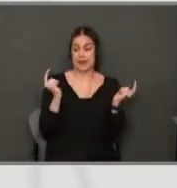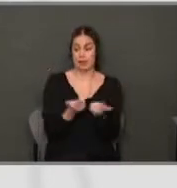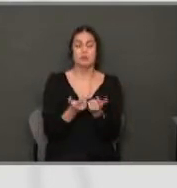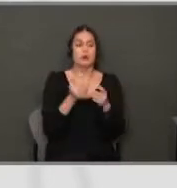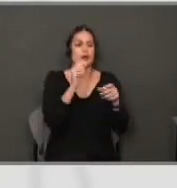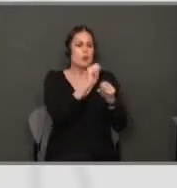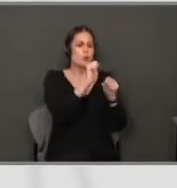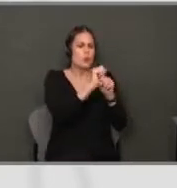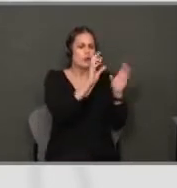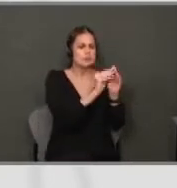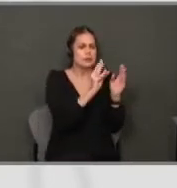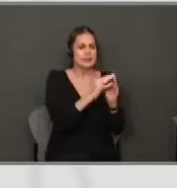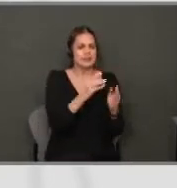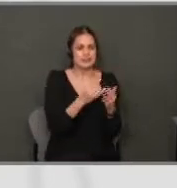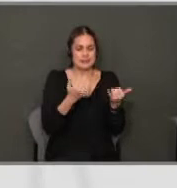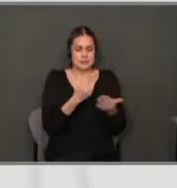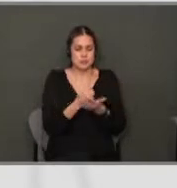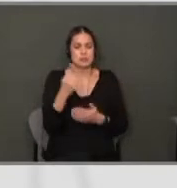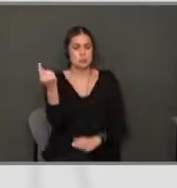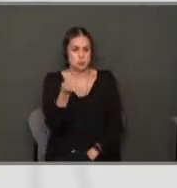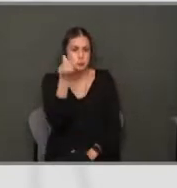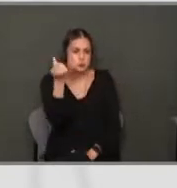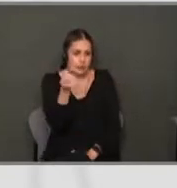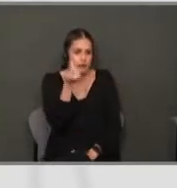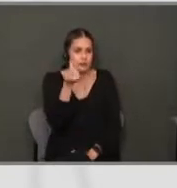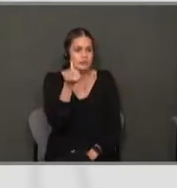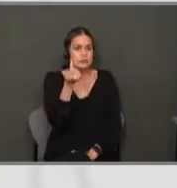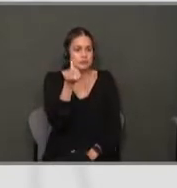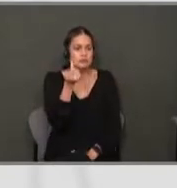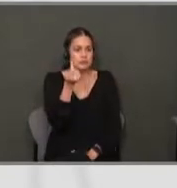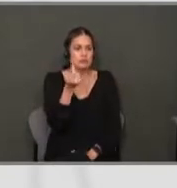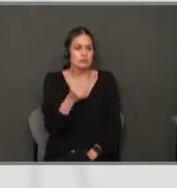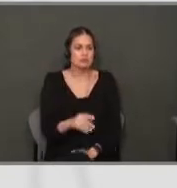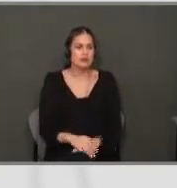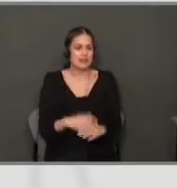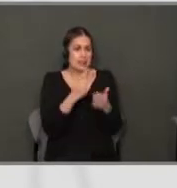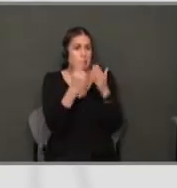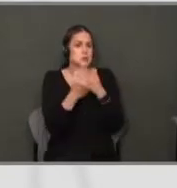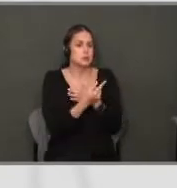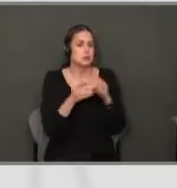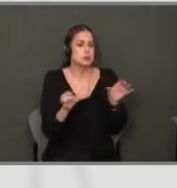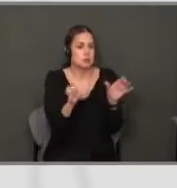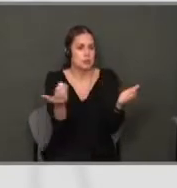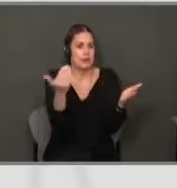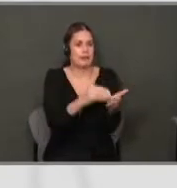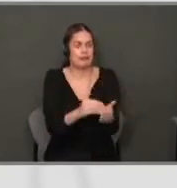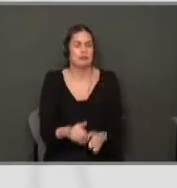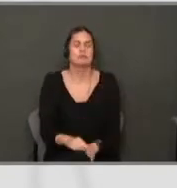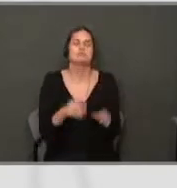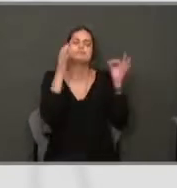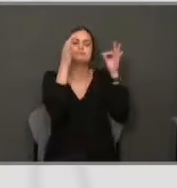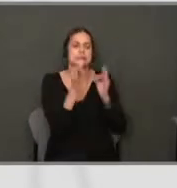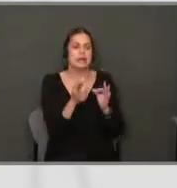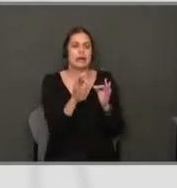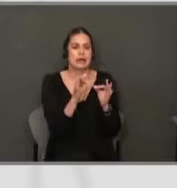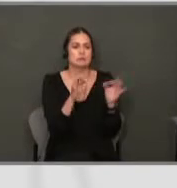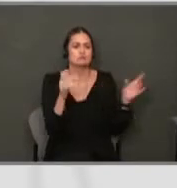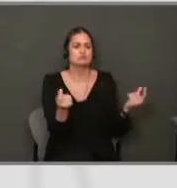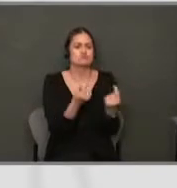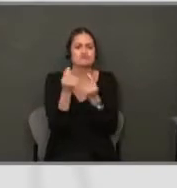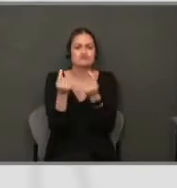session on this on Tuesday, a lot of conversation. We're going to have another one probably here in about a week in order to decide what to